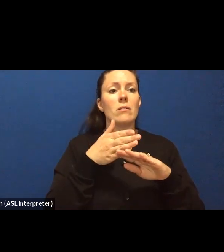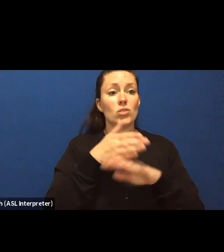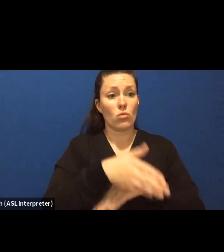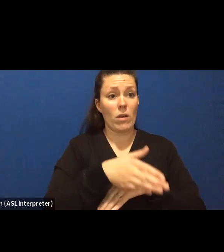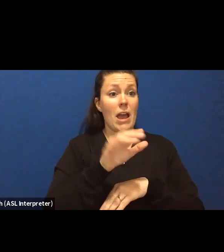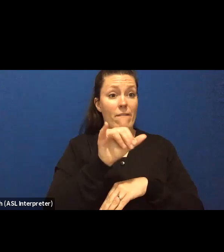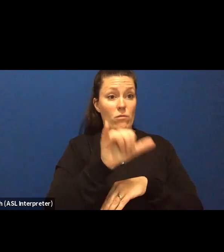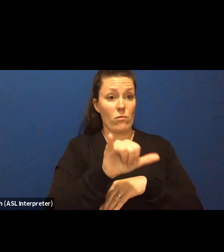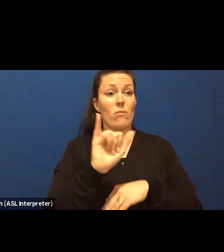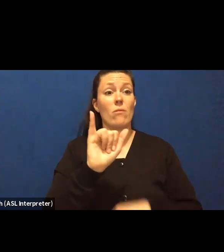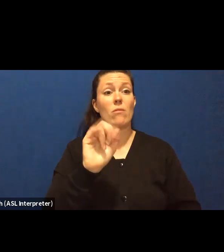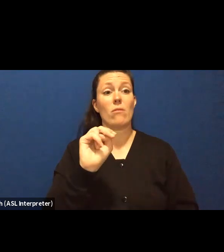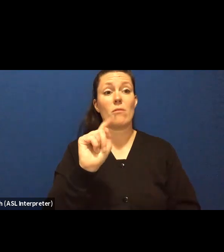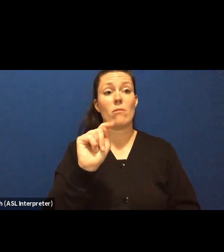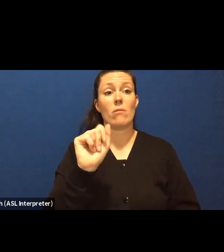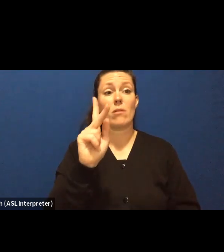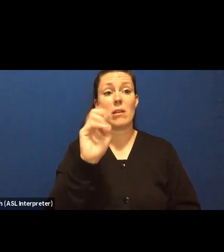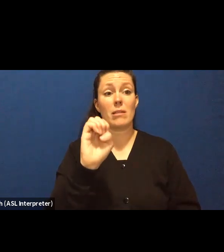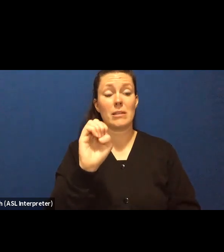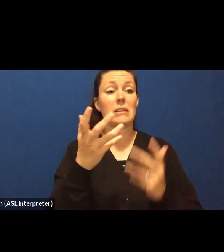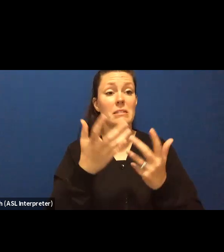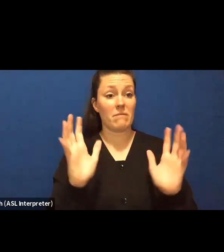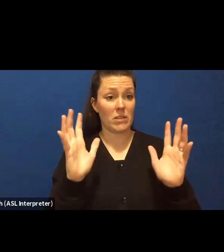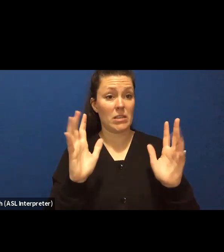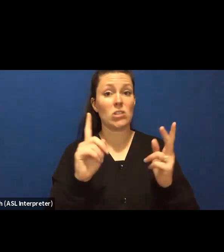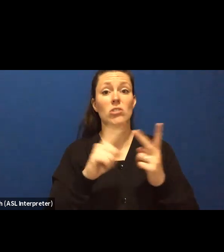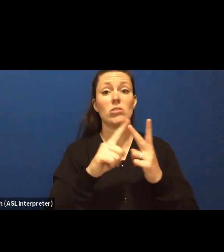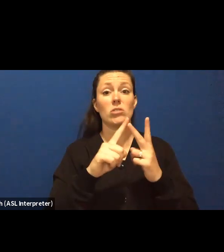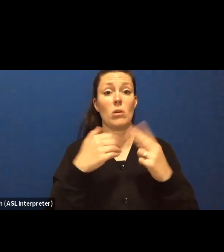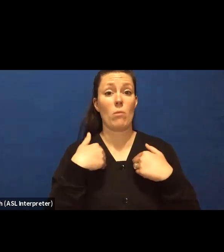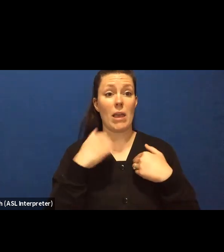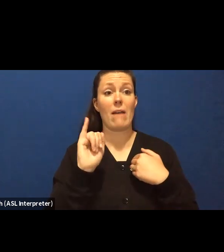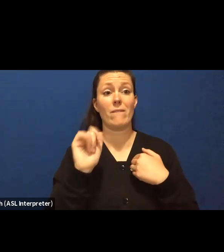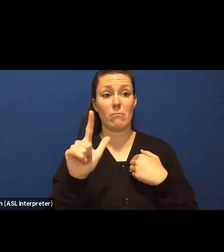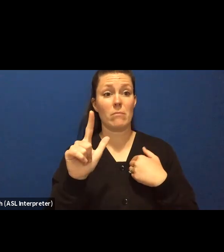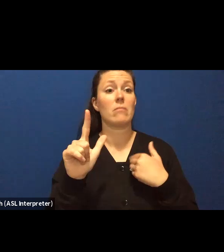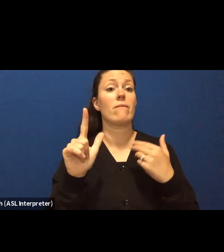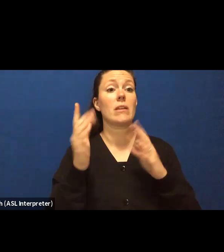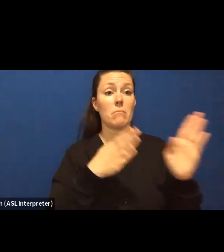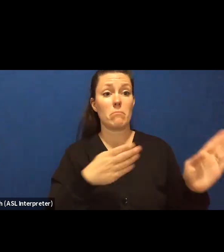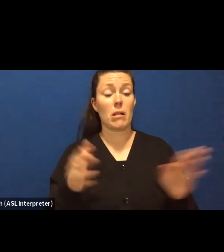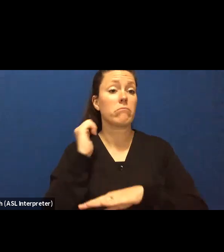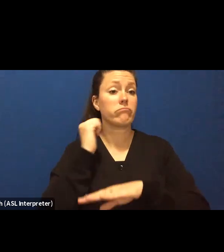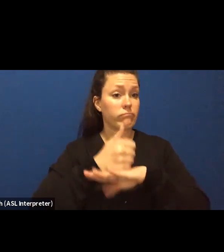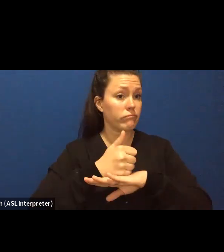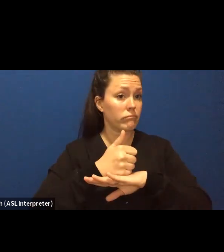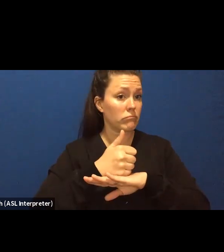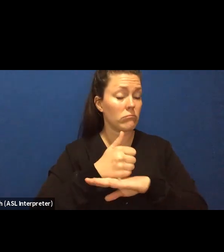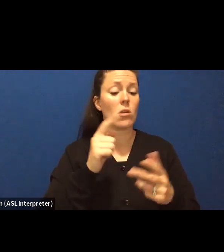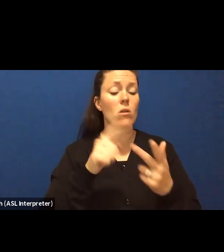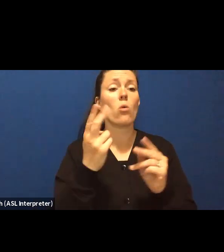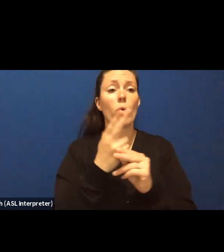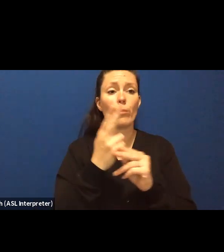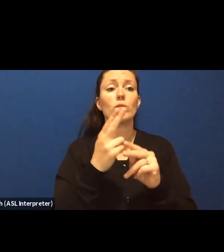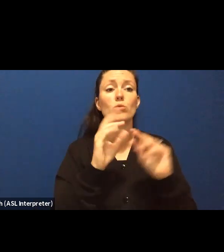do the intake and create the independent living plan, we also use the mobile unit to have